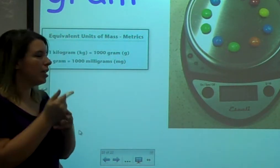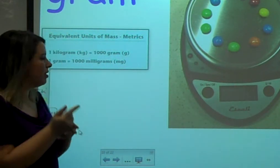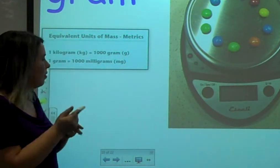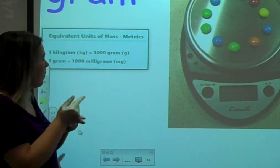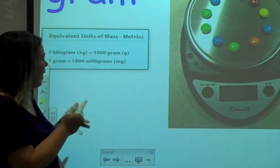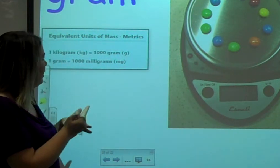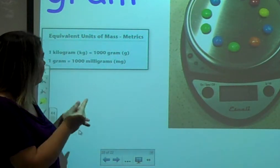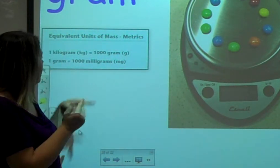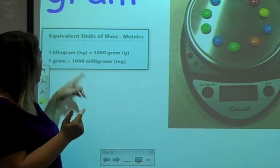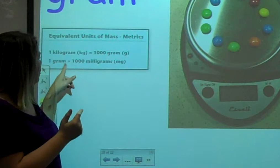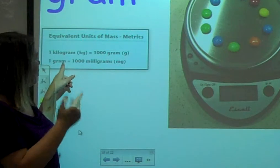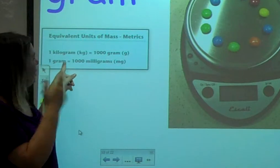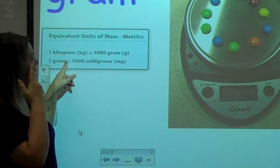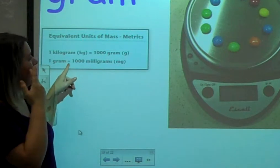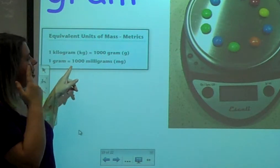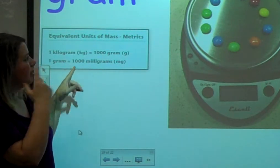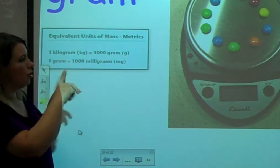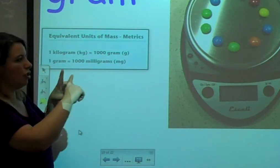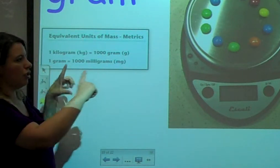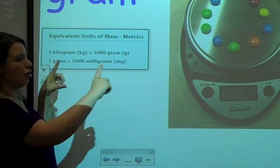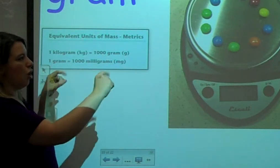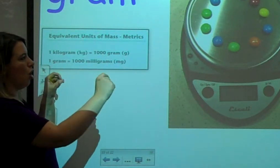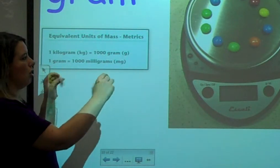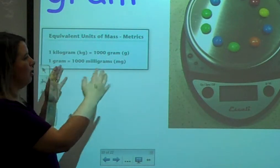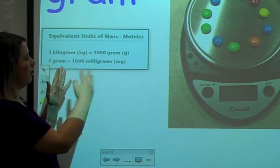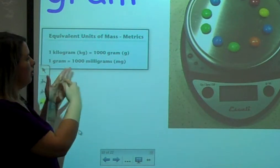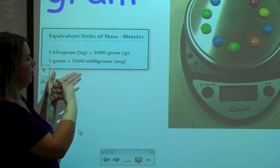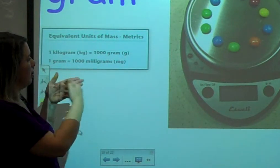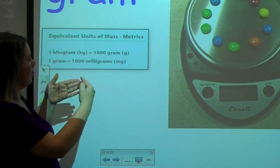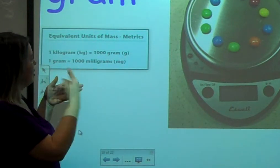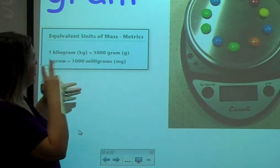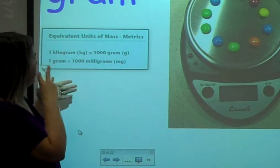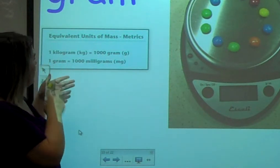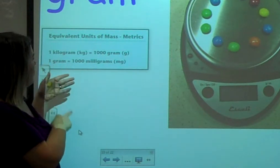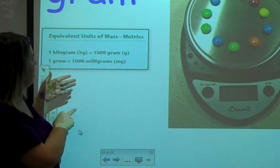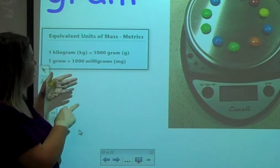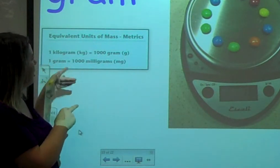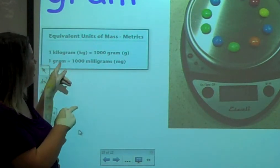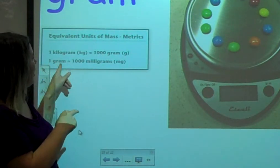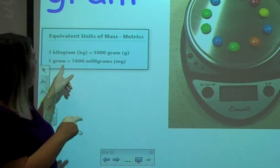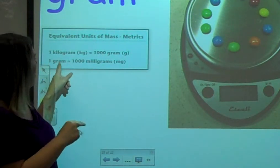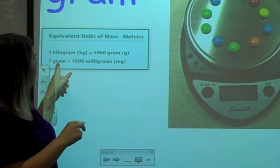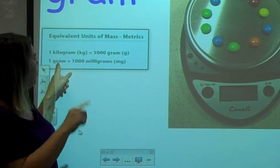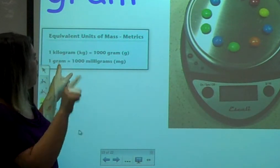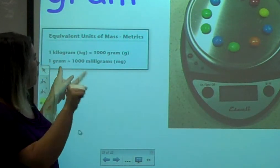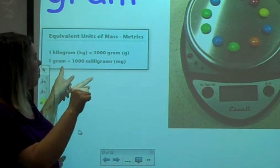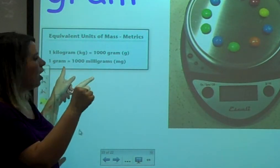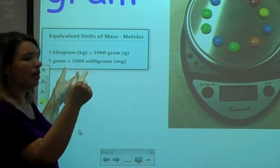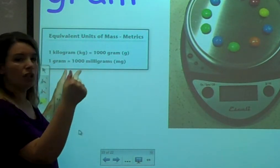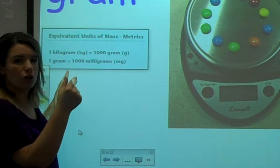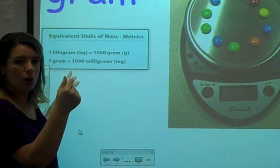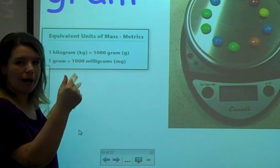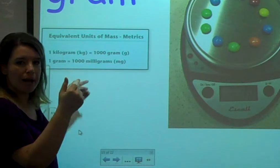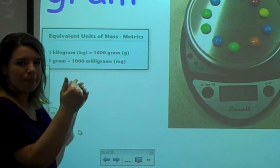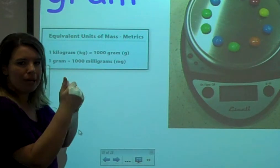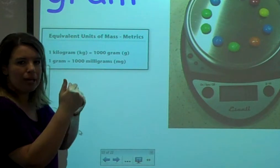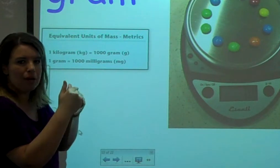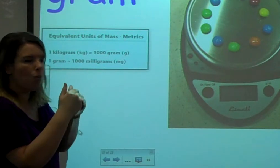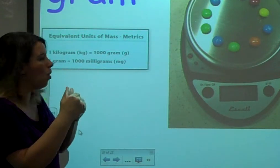It's a weight. So here is just a chart that you can read. 1 gram